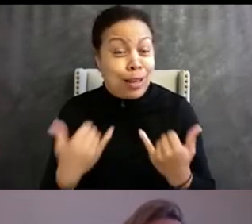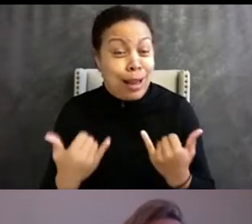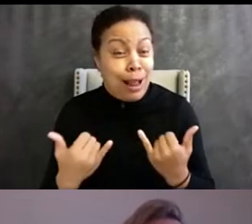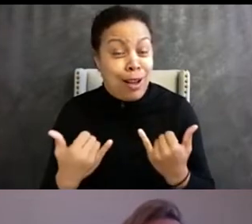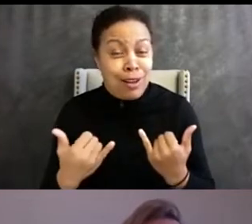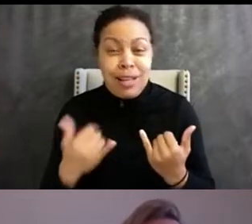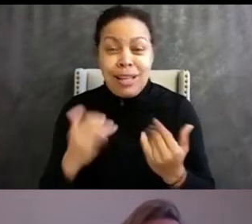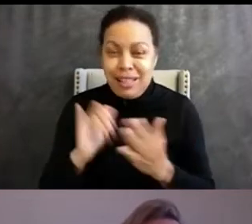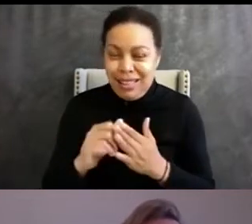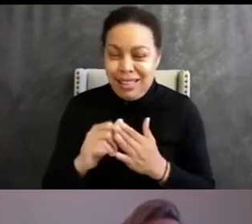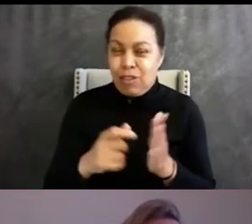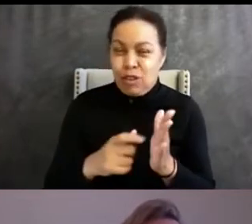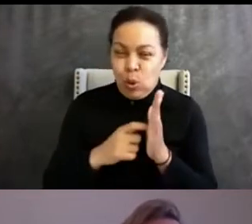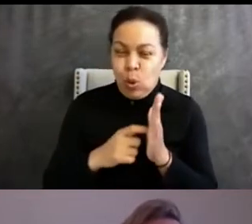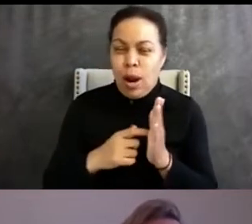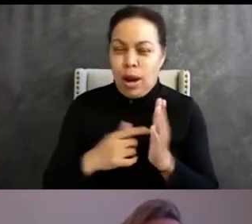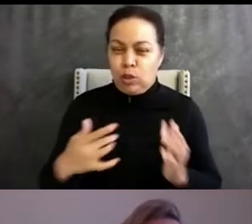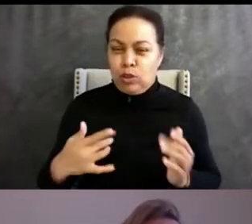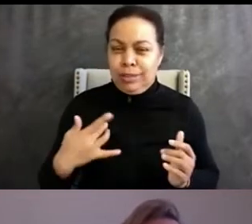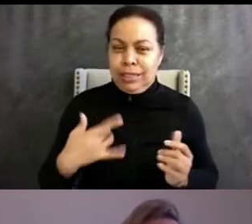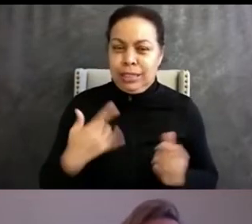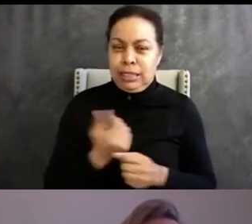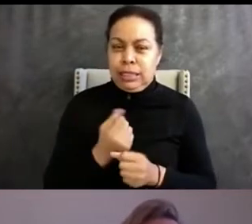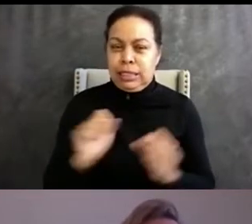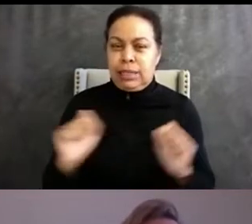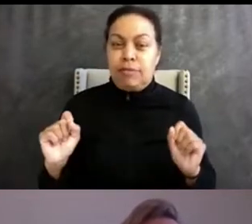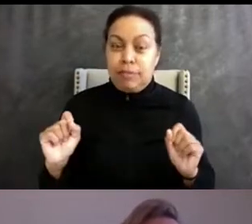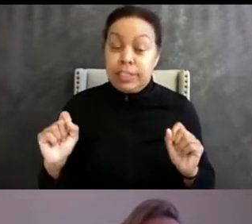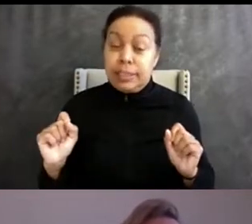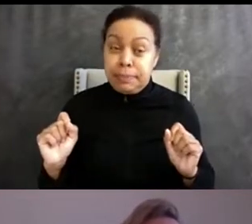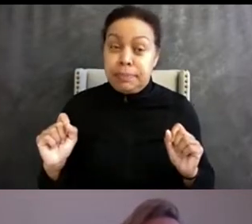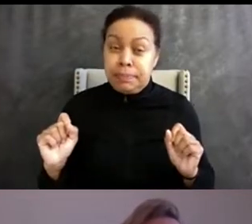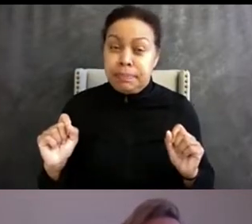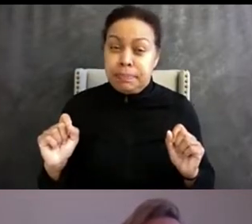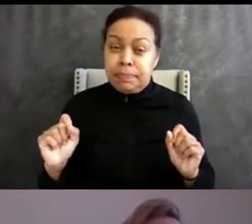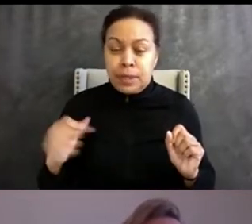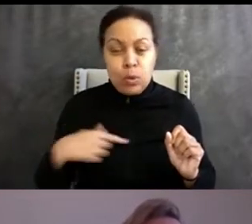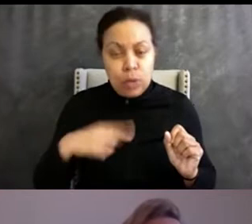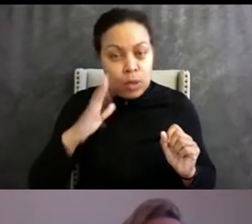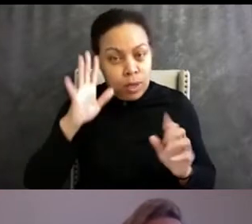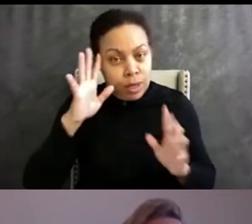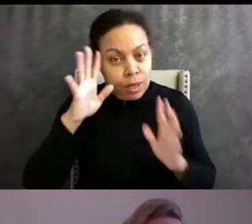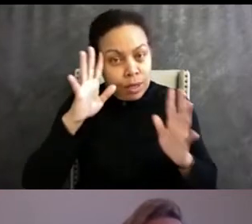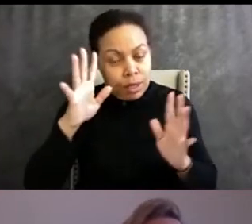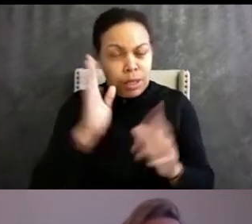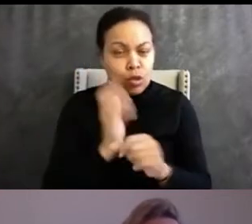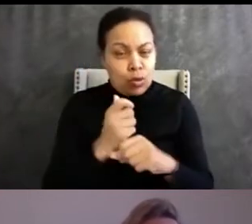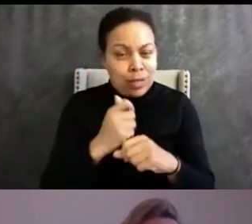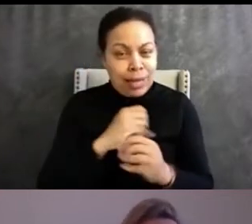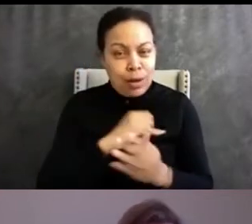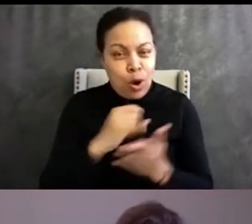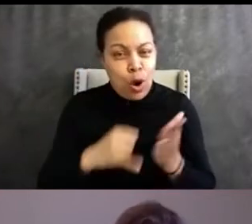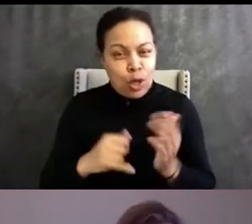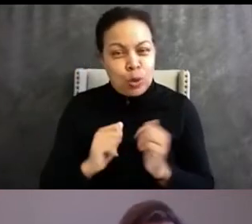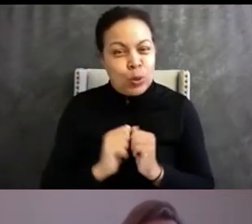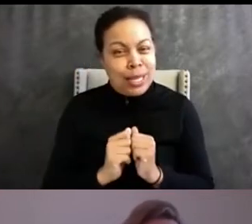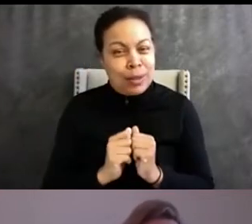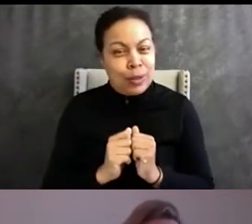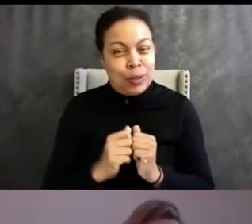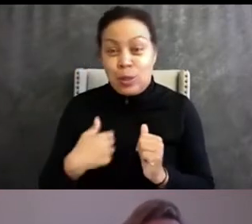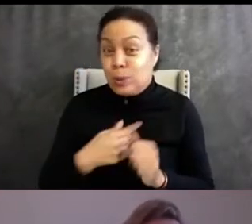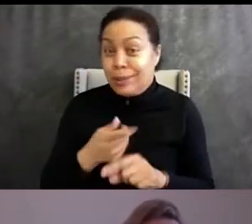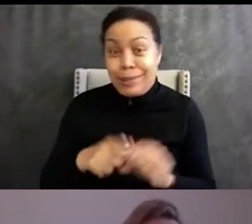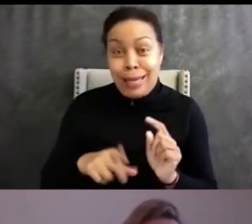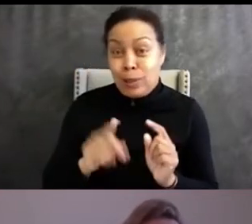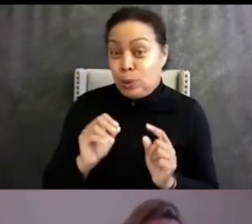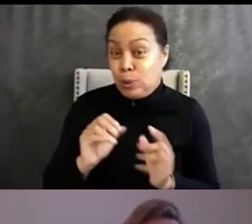requires safety. We're going to be creating art together. And we can't create art unless